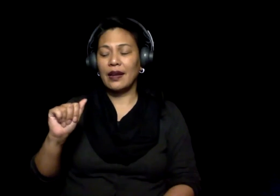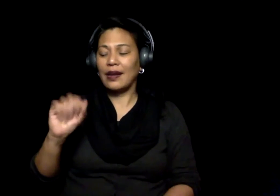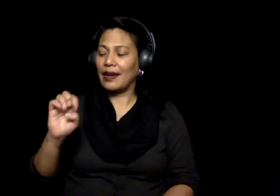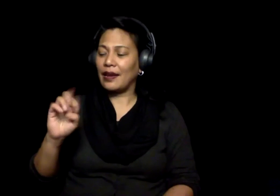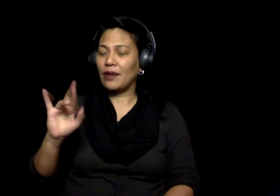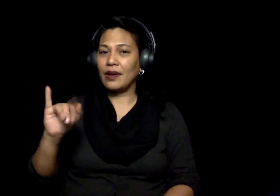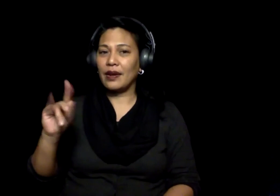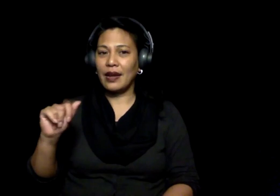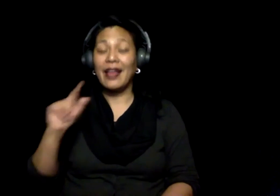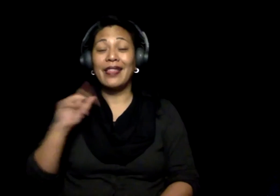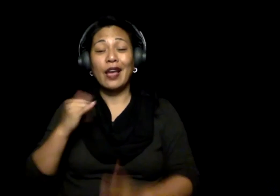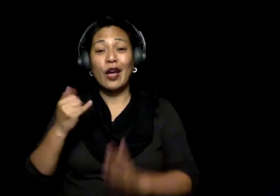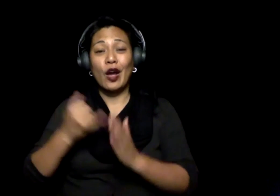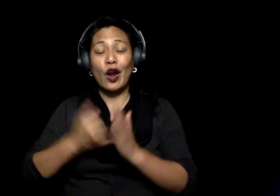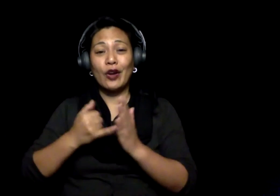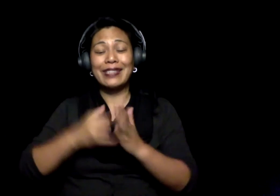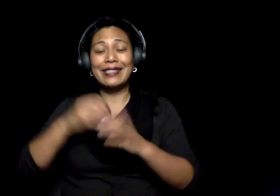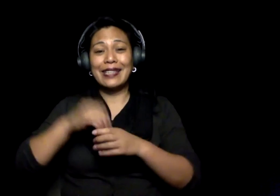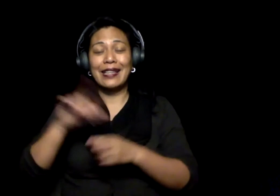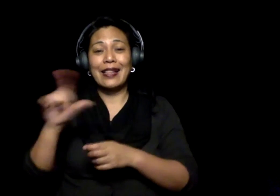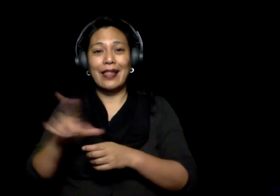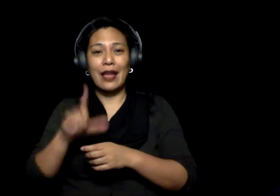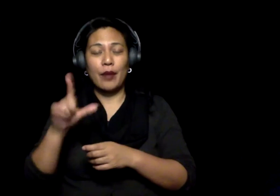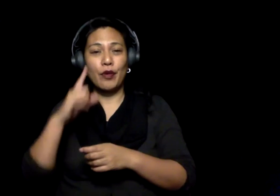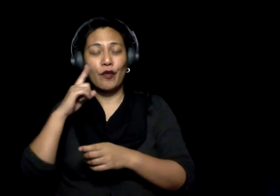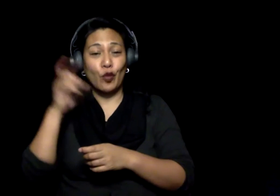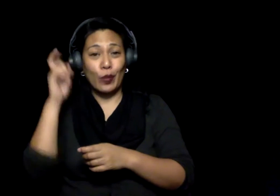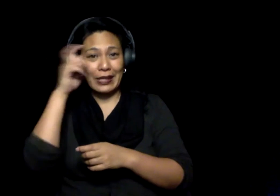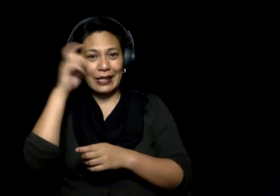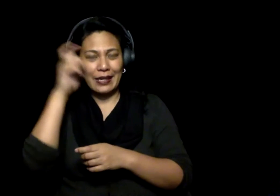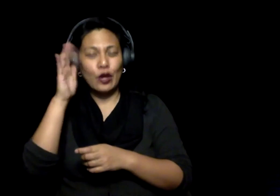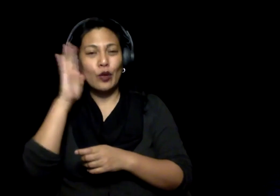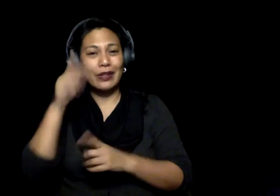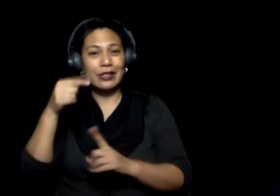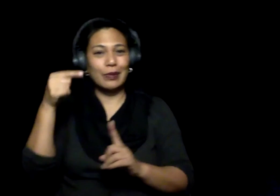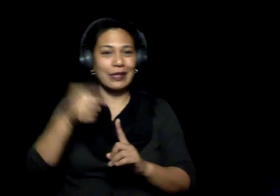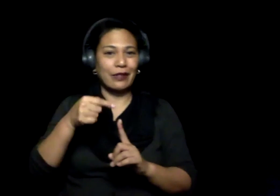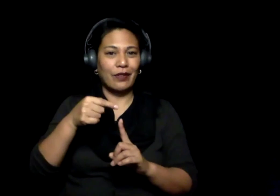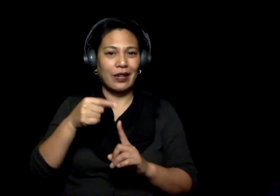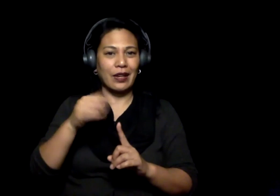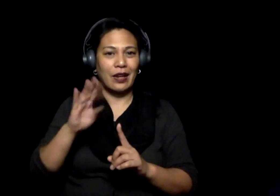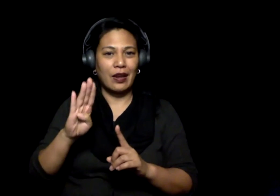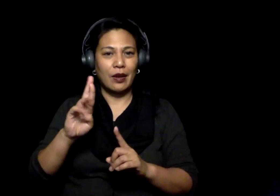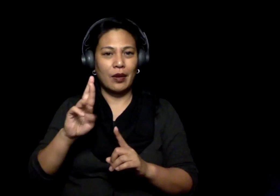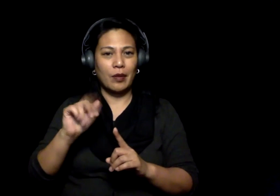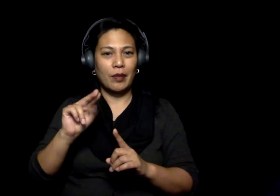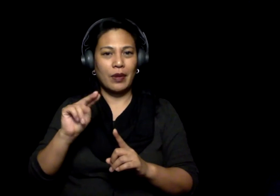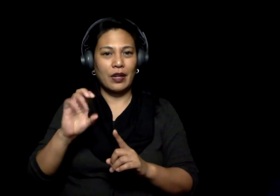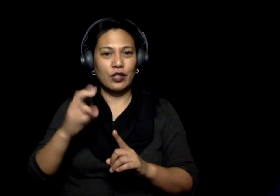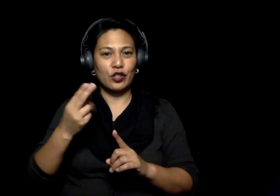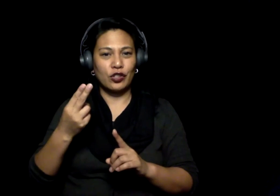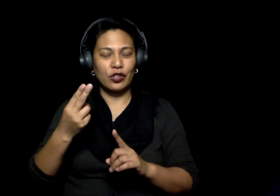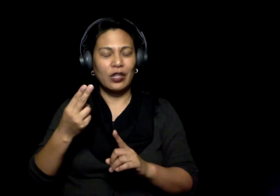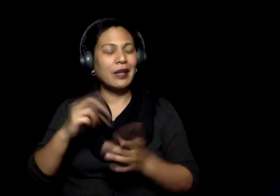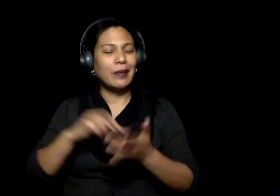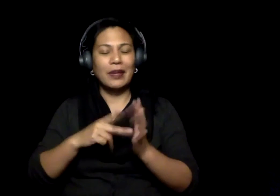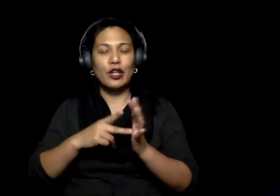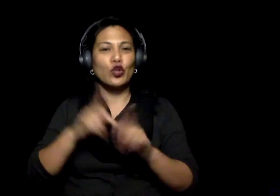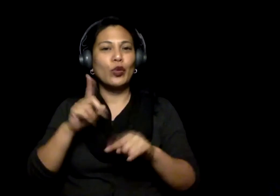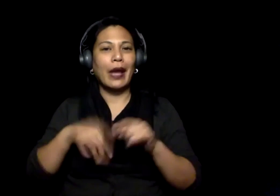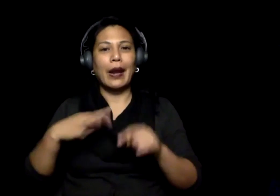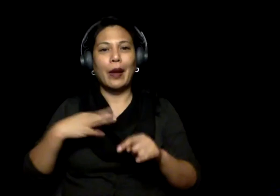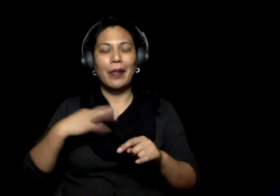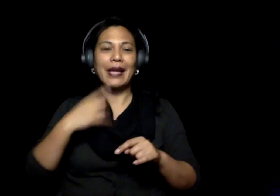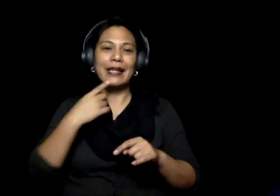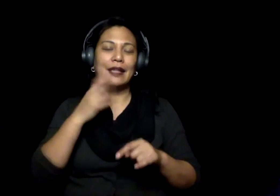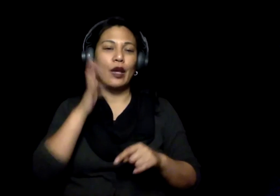is going to be for a specific branch. So you can't apply to like tour around to multiple branches.